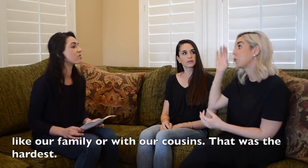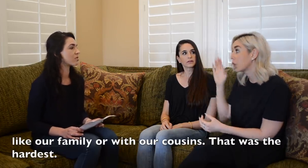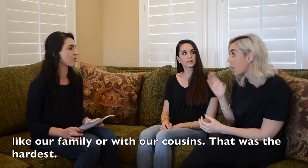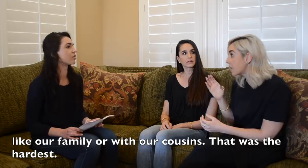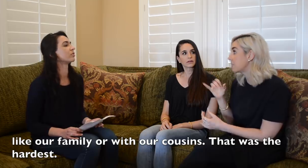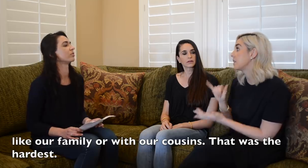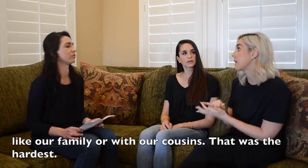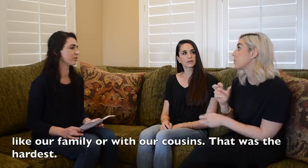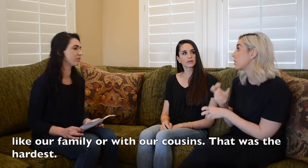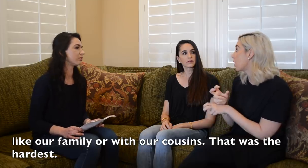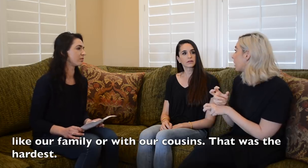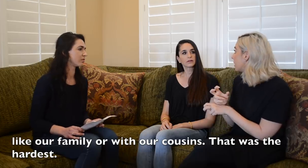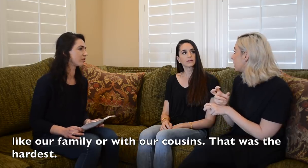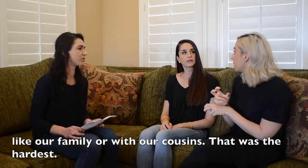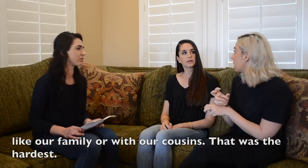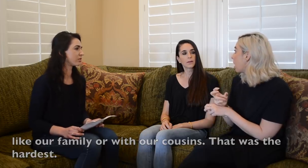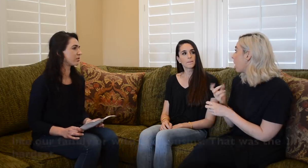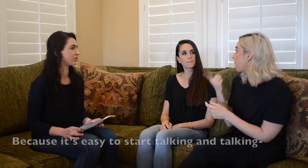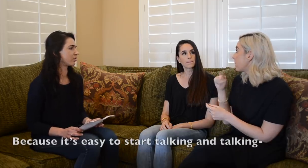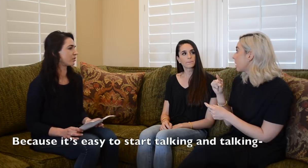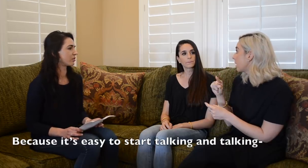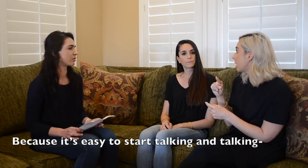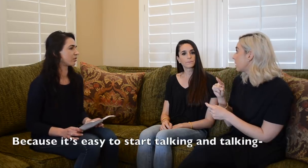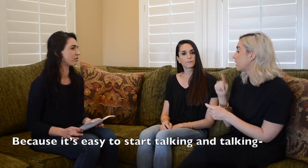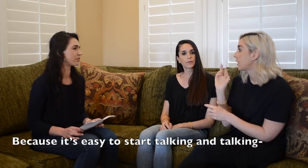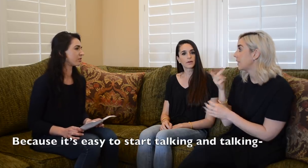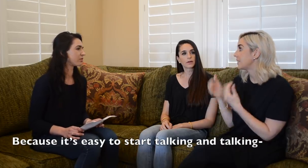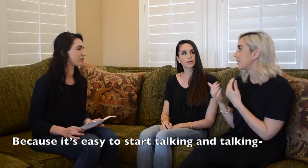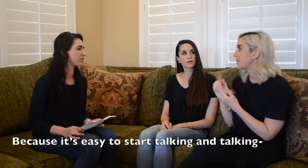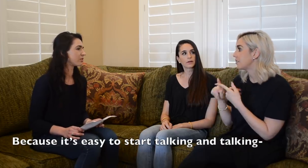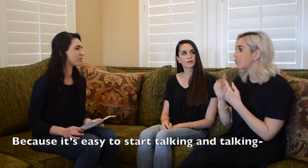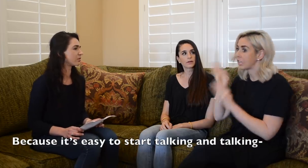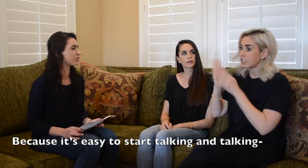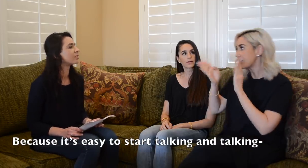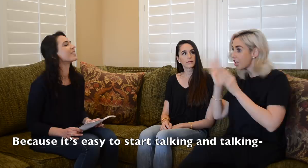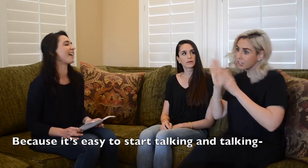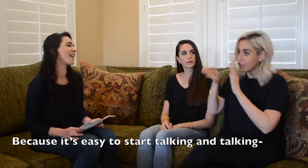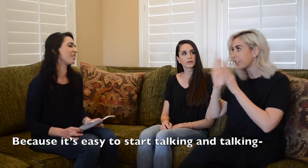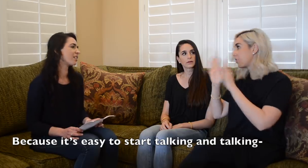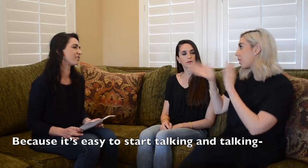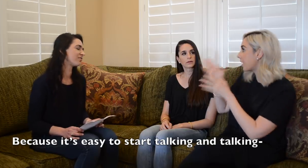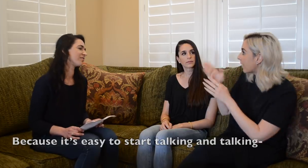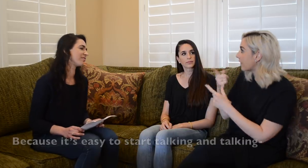our cousins. That was the hardest because it's easy to just like start talking, and